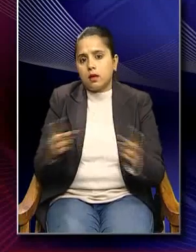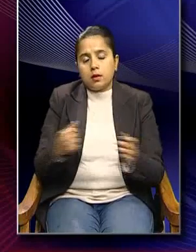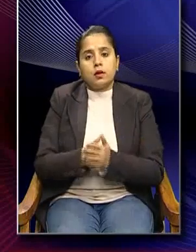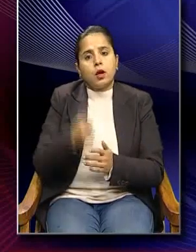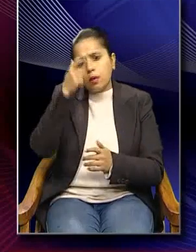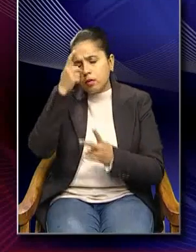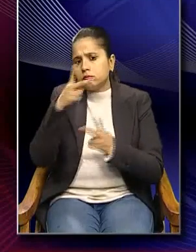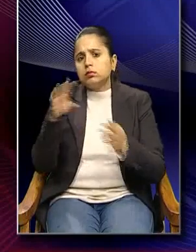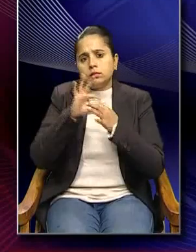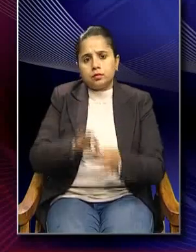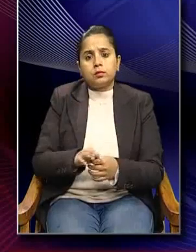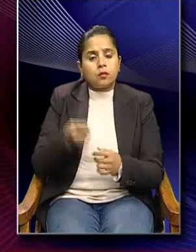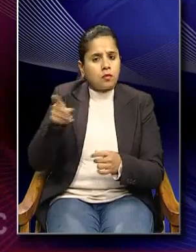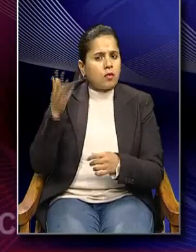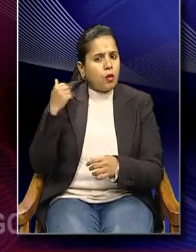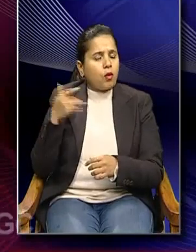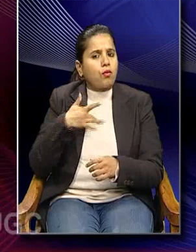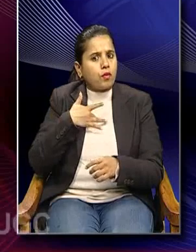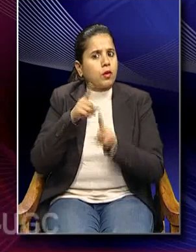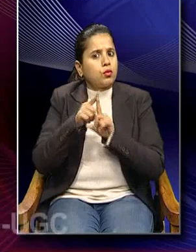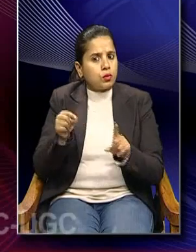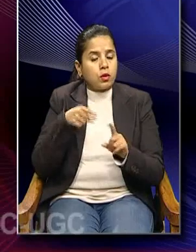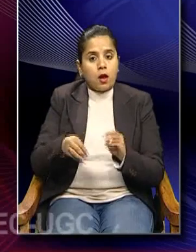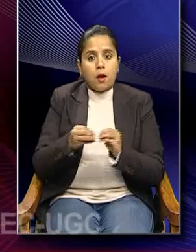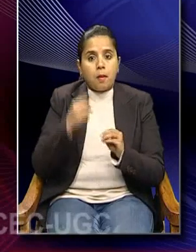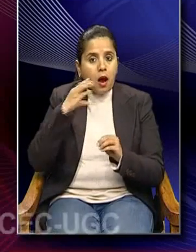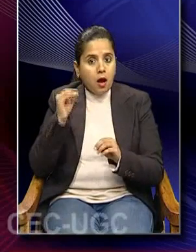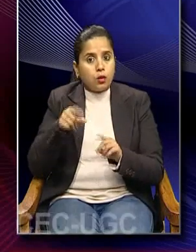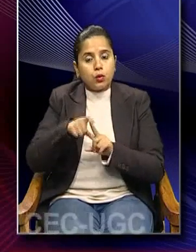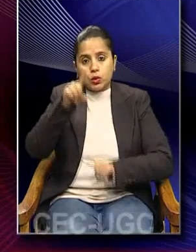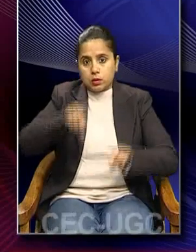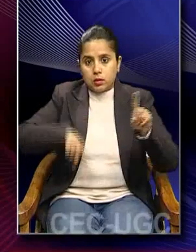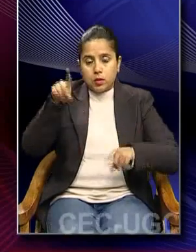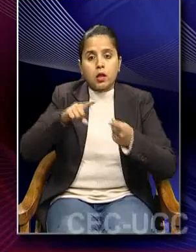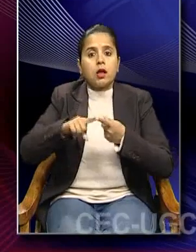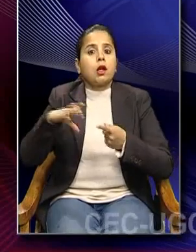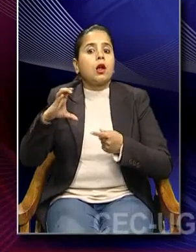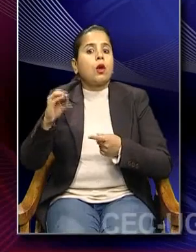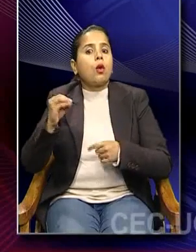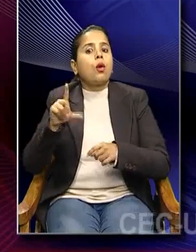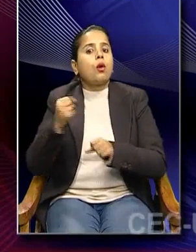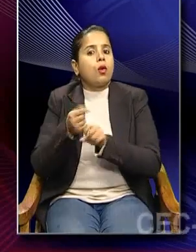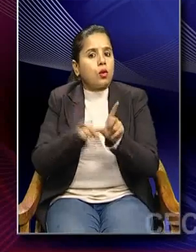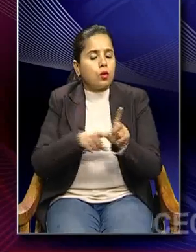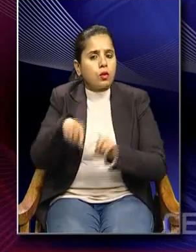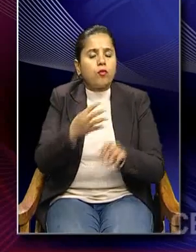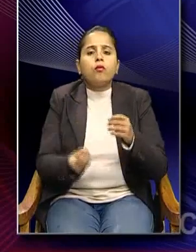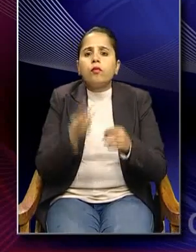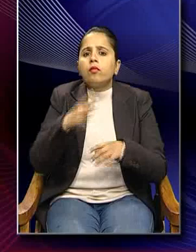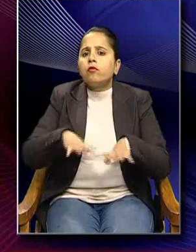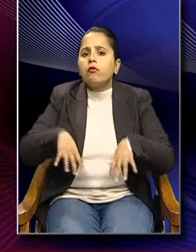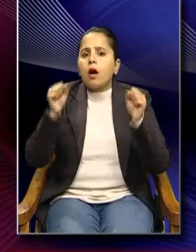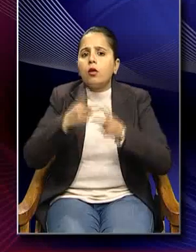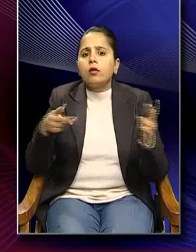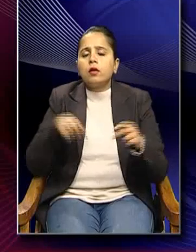issues. He emphasized biodiversity and ecology and was a founder of Science of